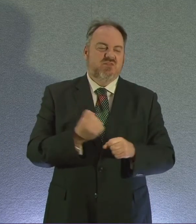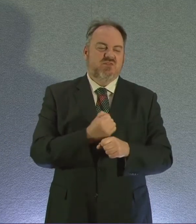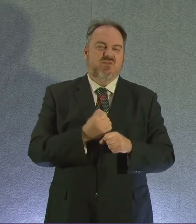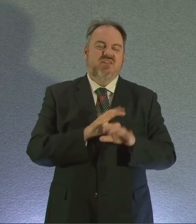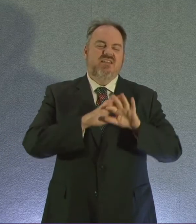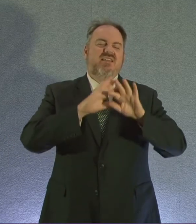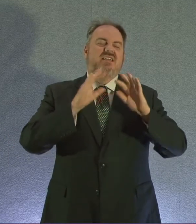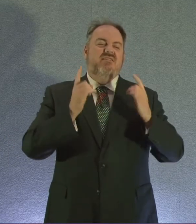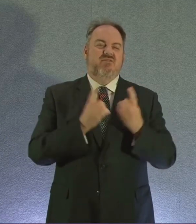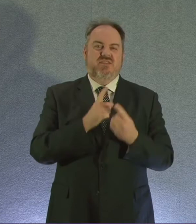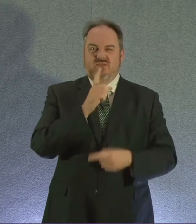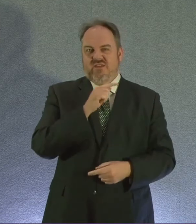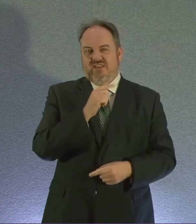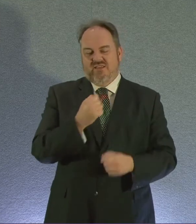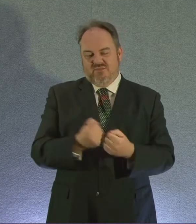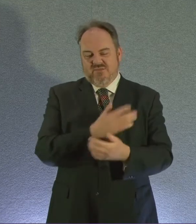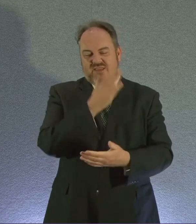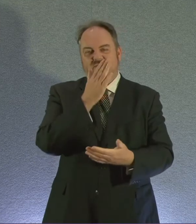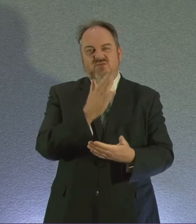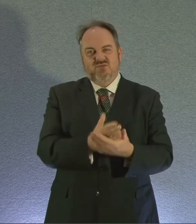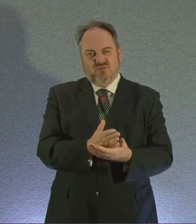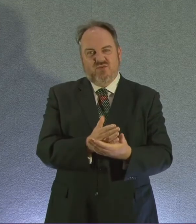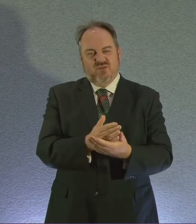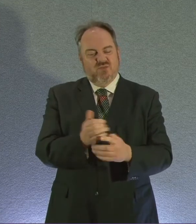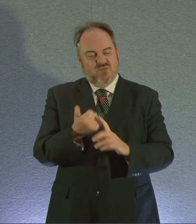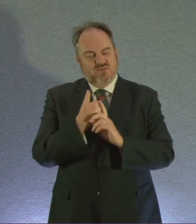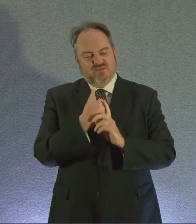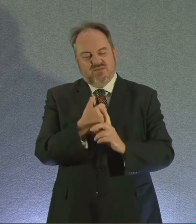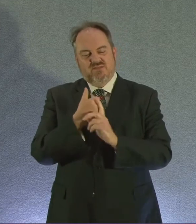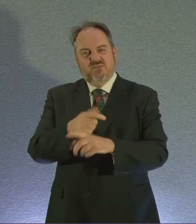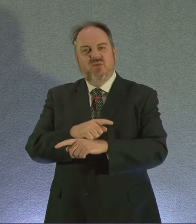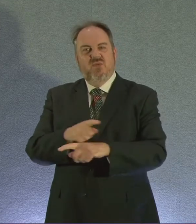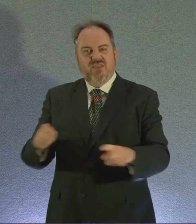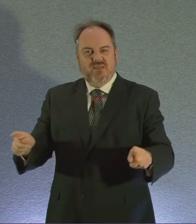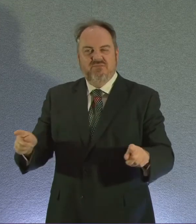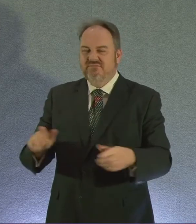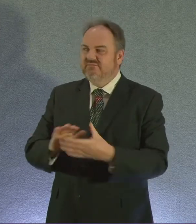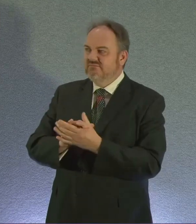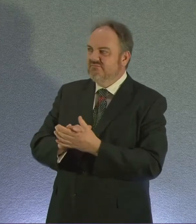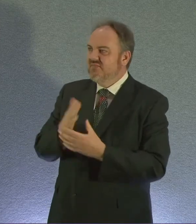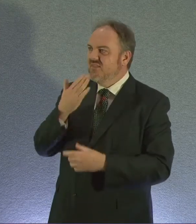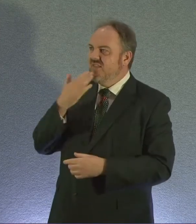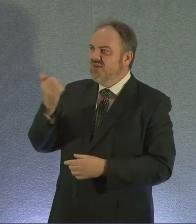necessary to get the support and the resources to them. Thank you.